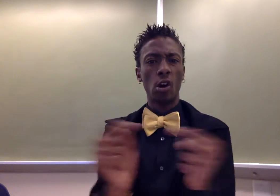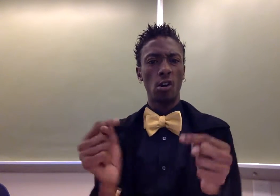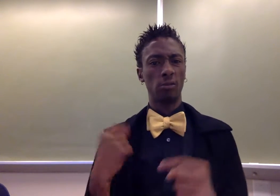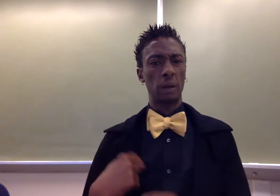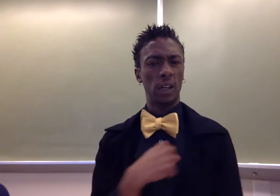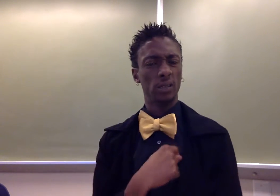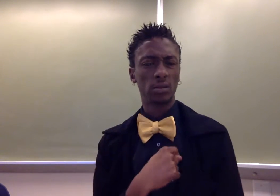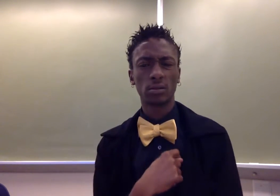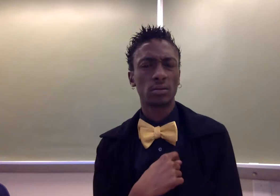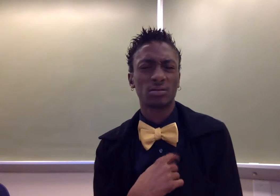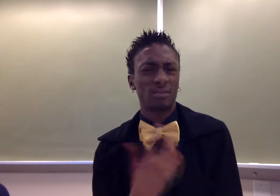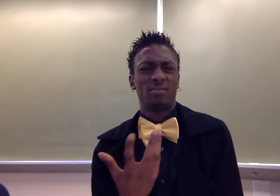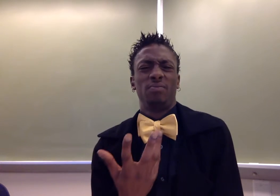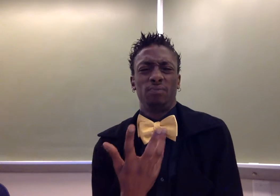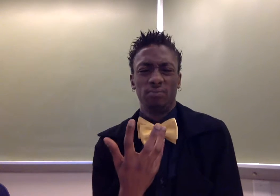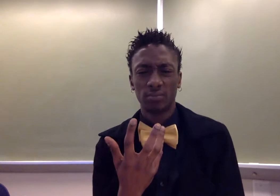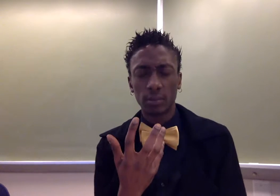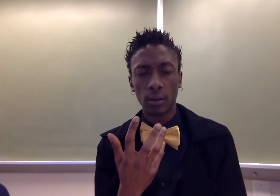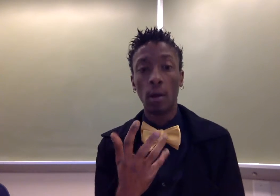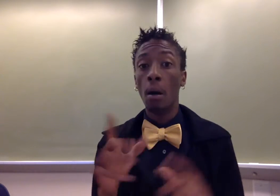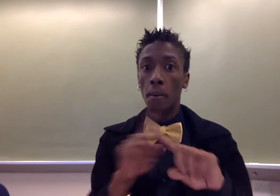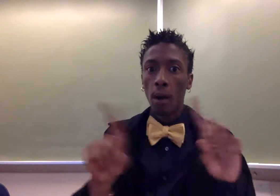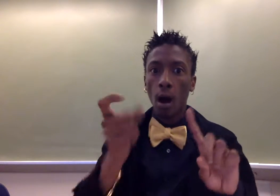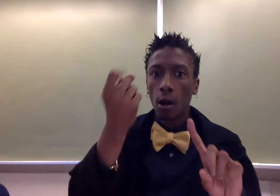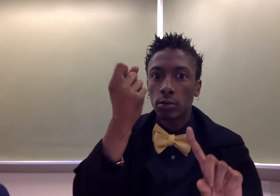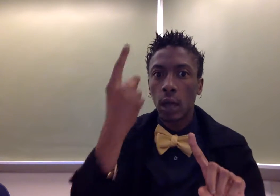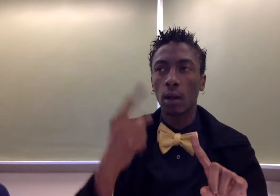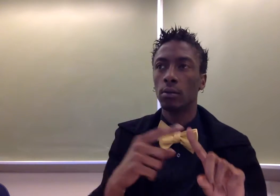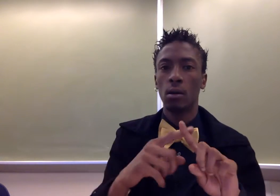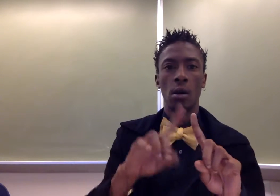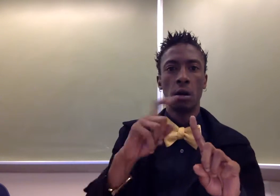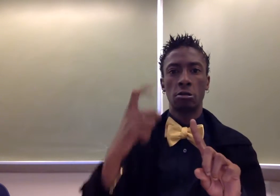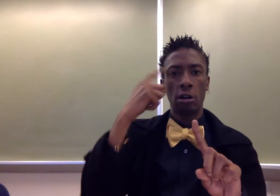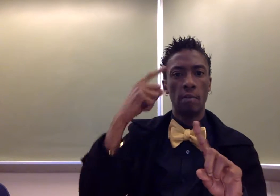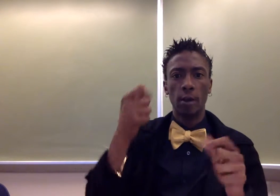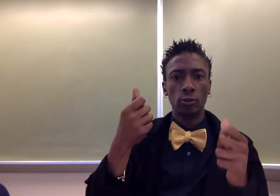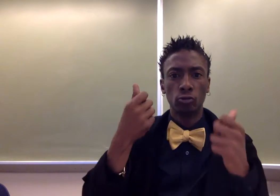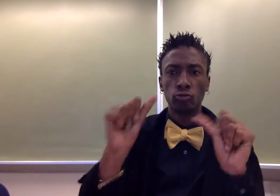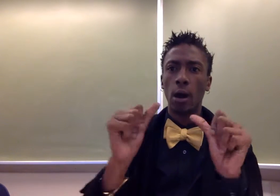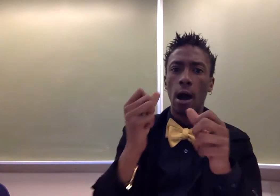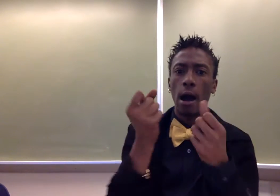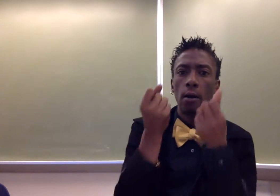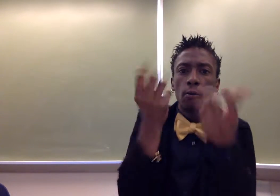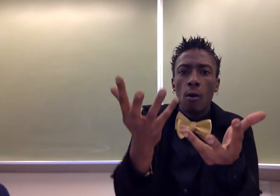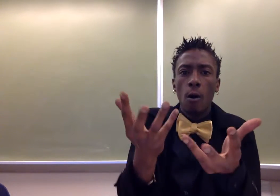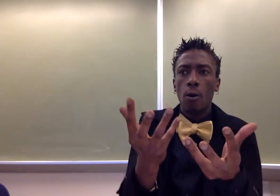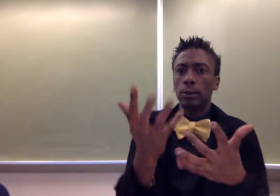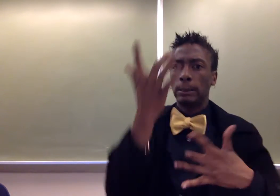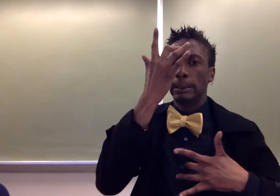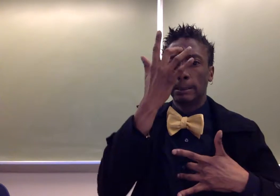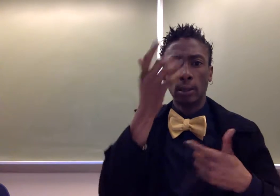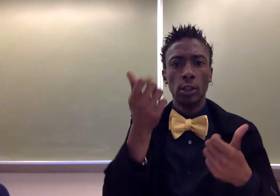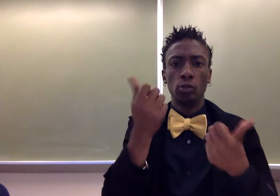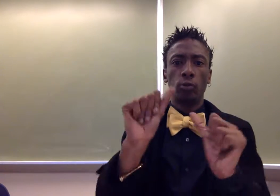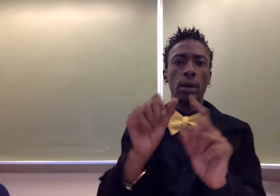attempt to make you sick or to have an impact on your cells. The problem we're faced with